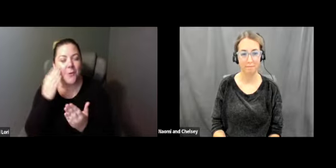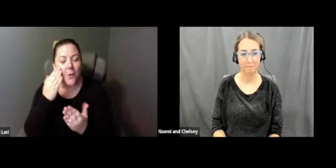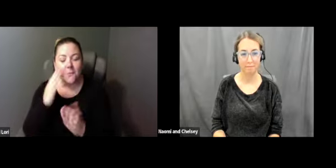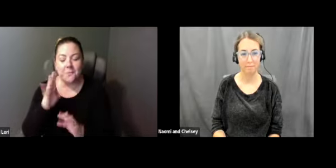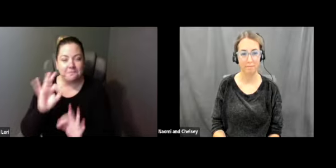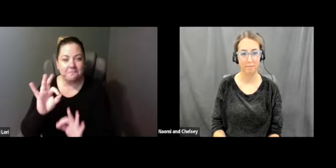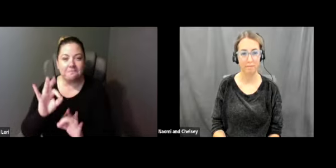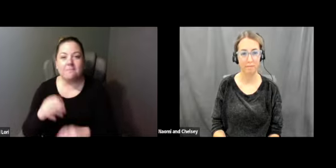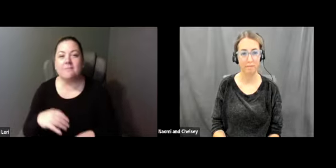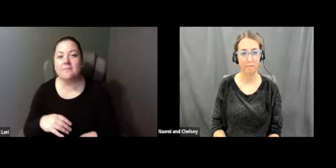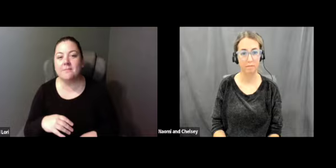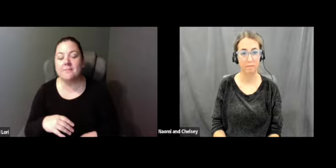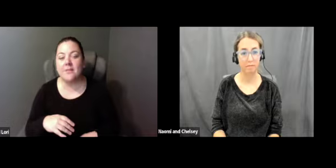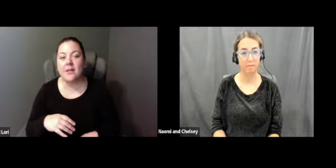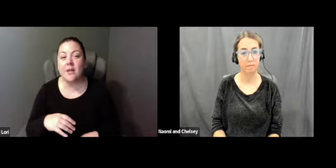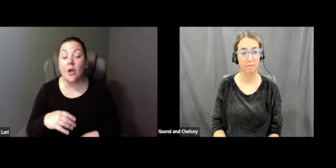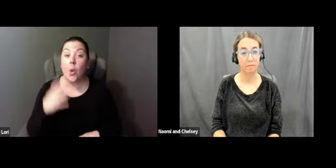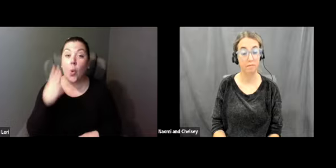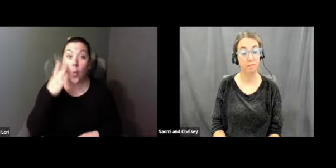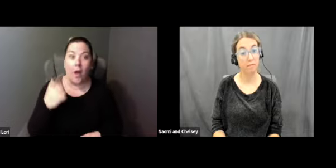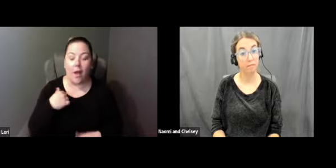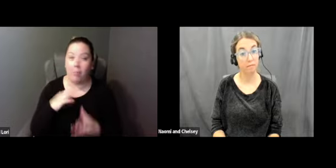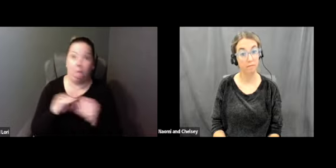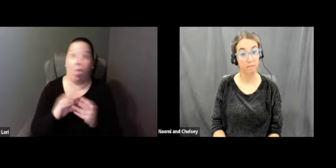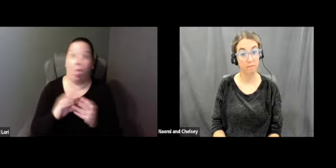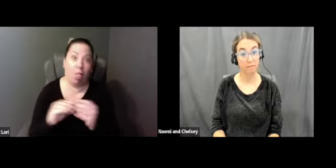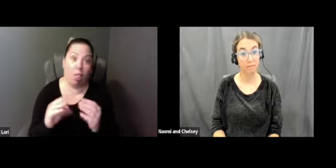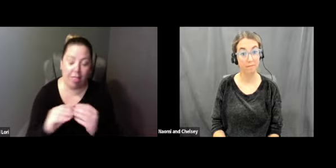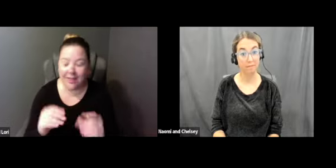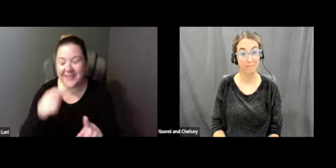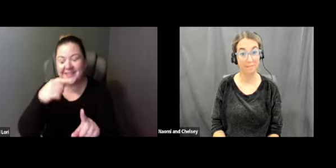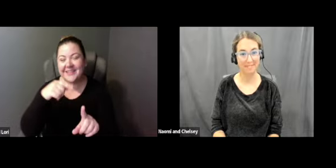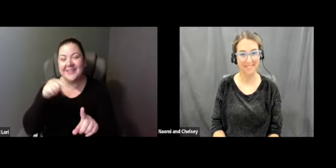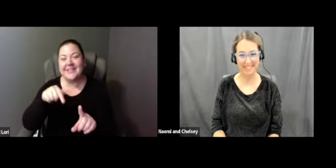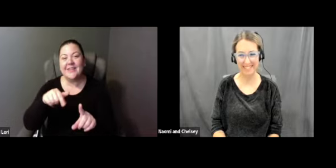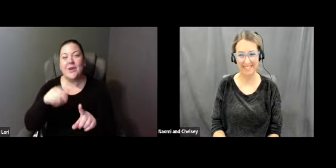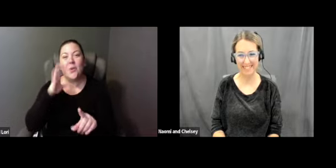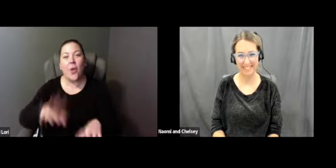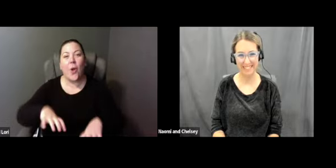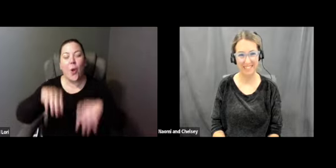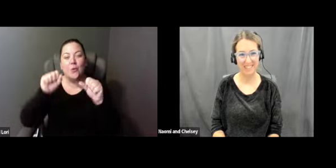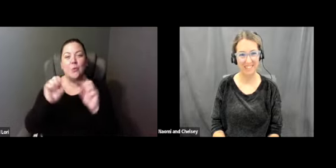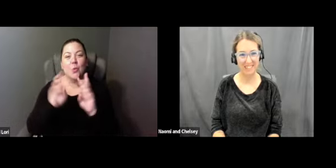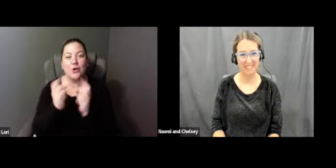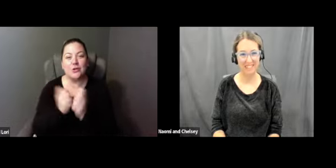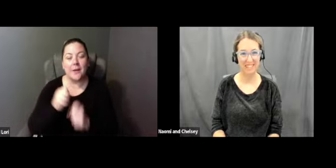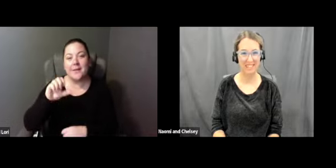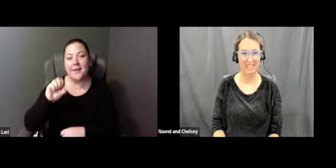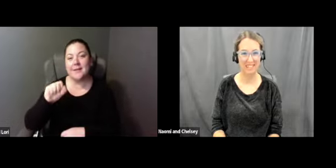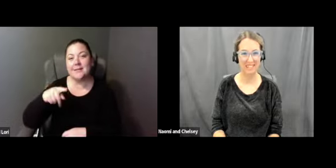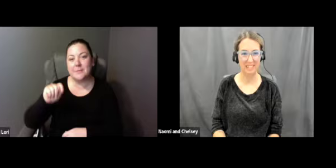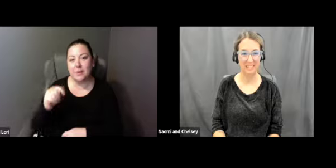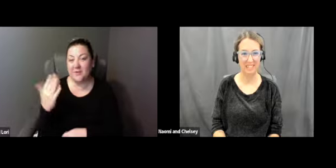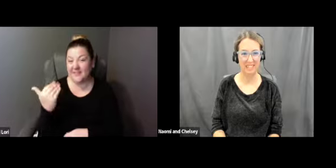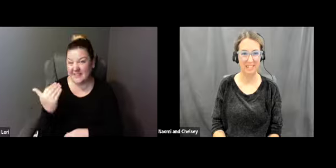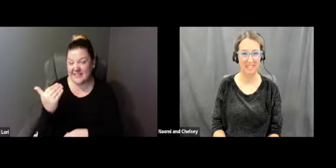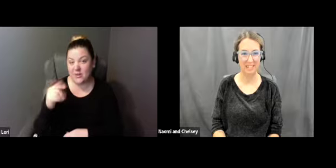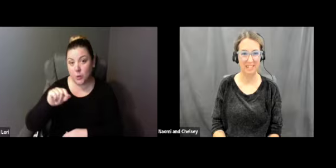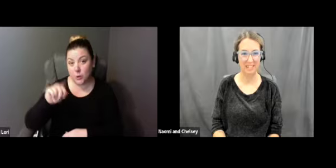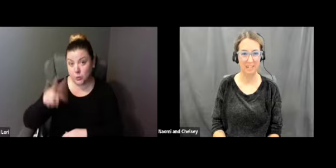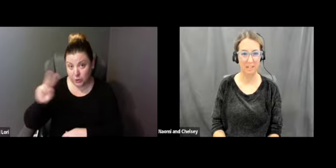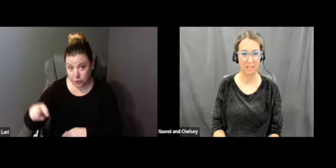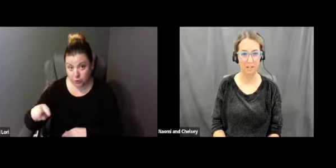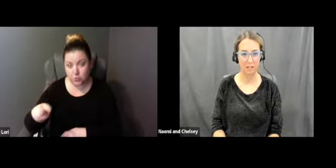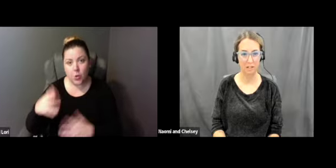this is because we're hosting a workshop with Naomi on the 15th of September because we want to open this conversation up to our peers. At